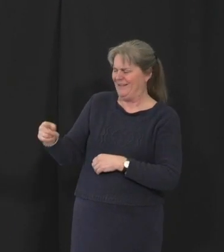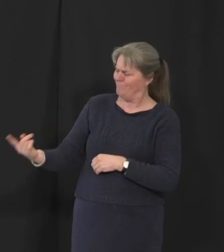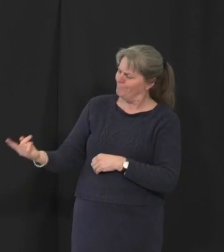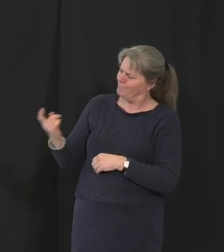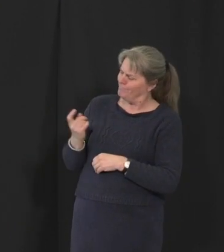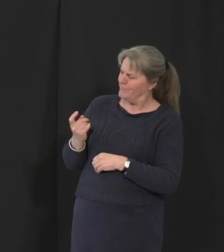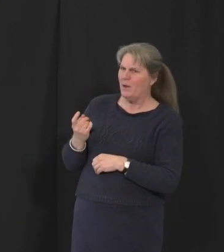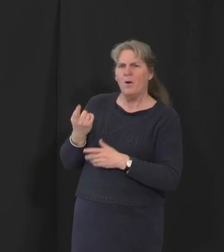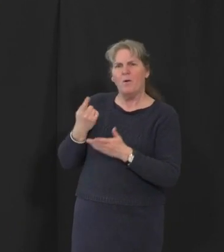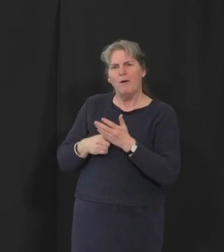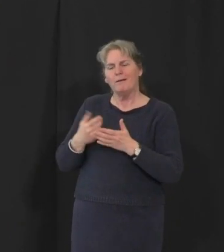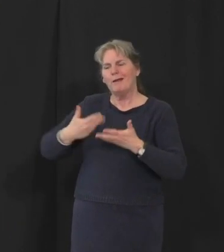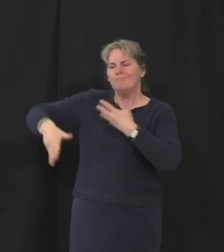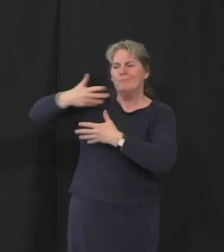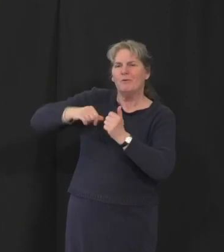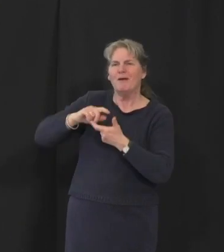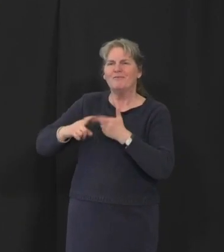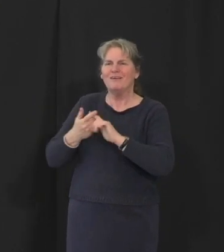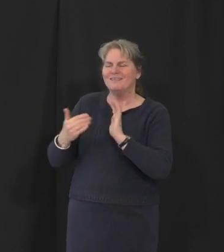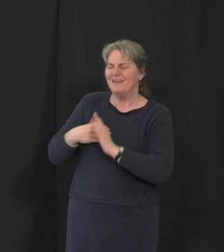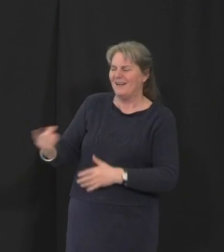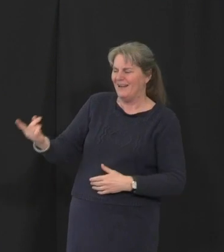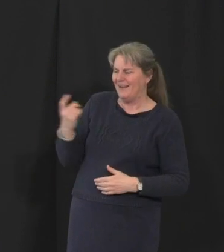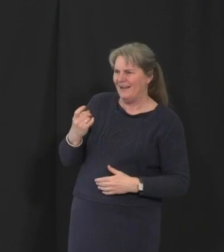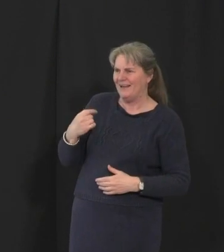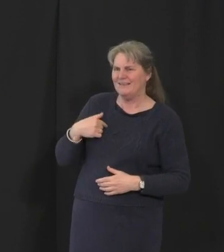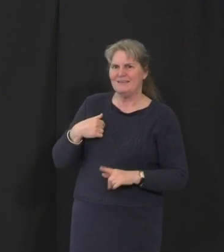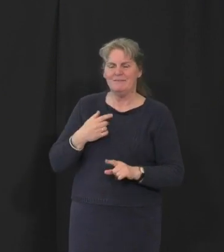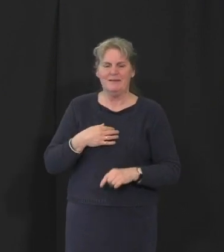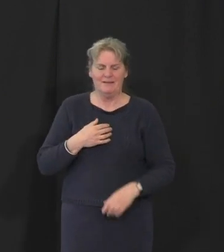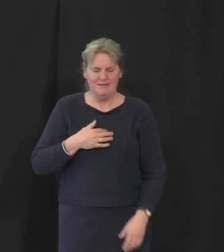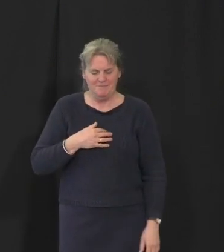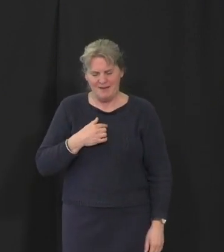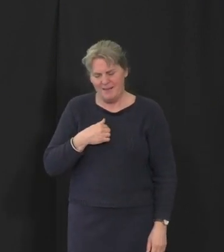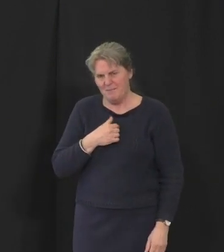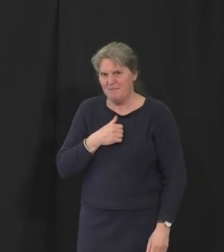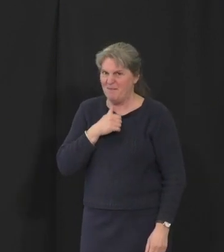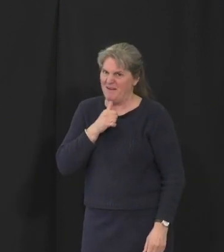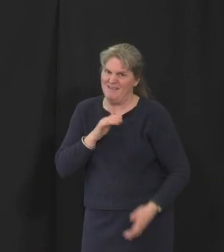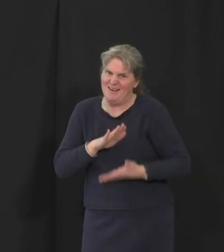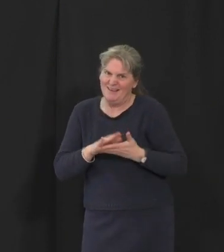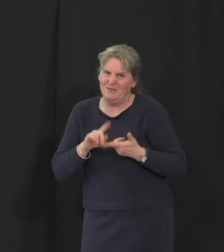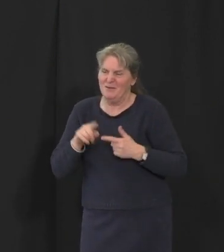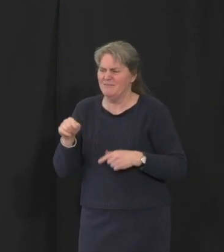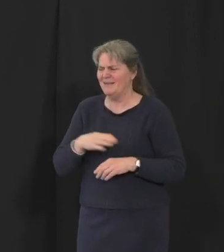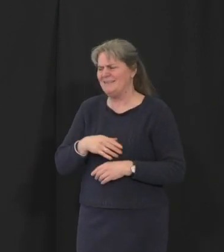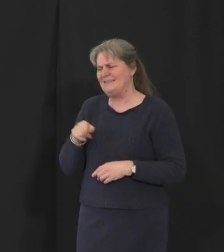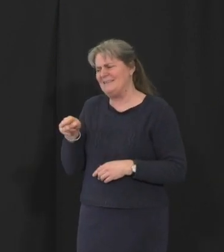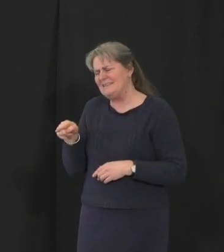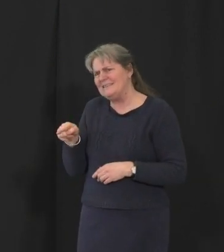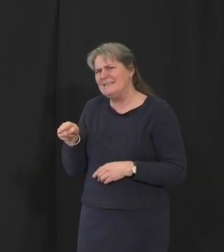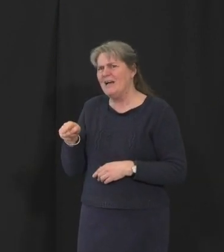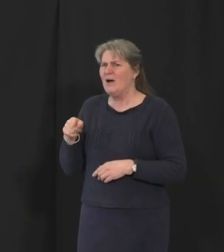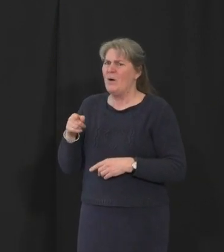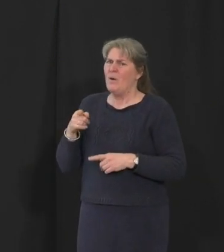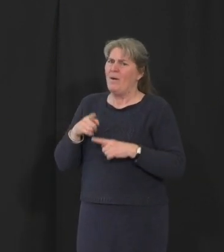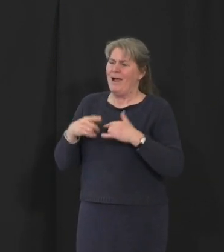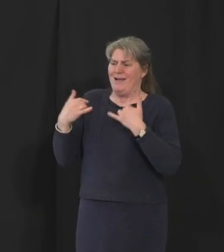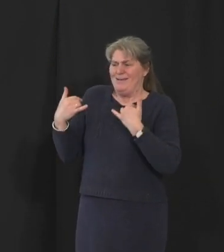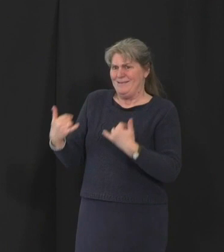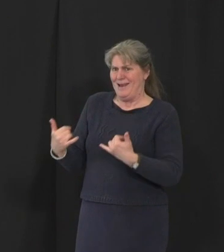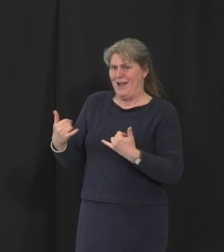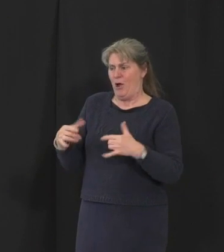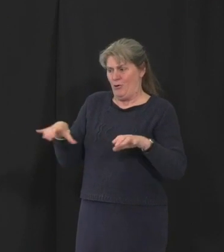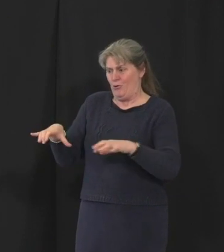asked me, when do I get to hang out with my friends again? And I might have been a little cruel in my answer, but I said to him, what you're doing now is